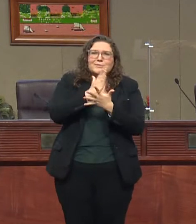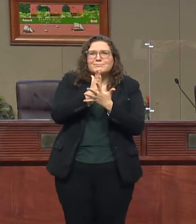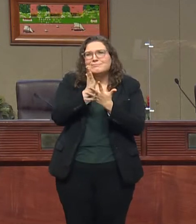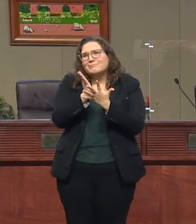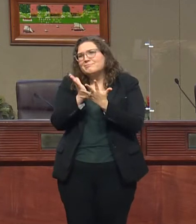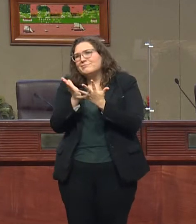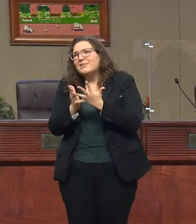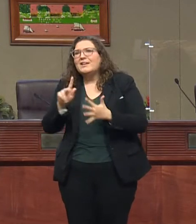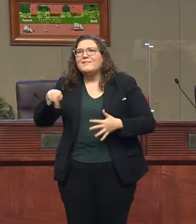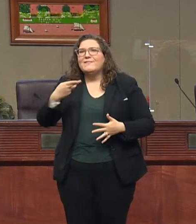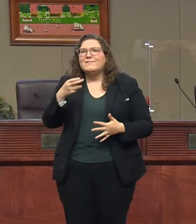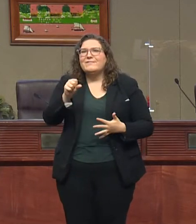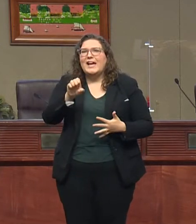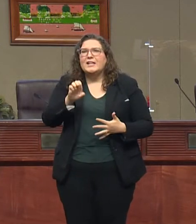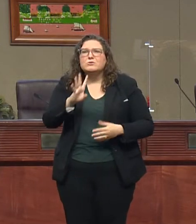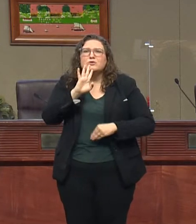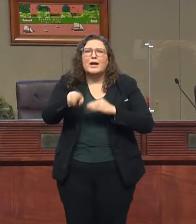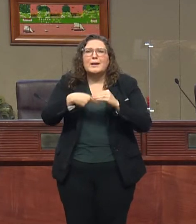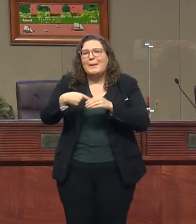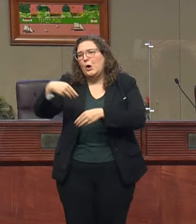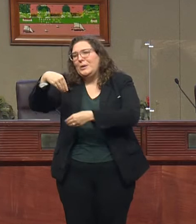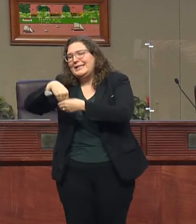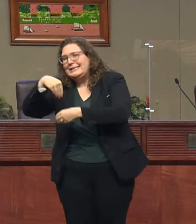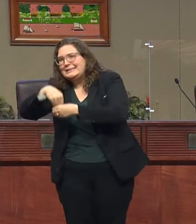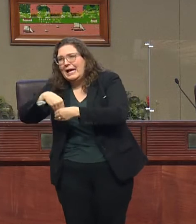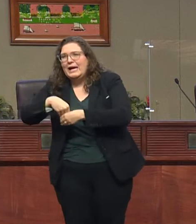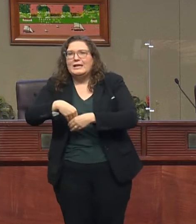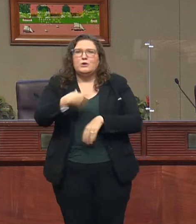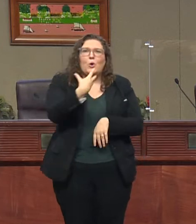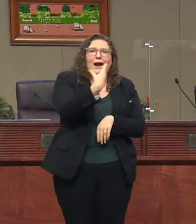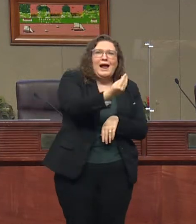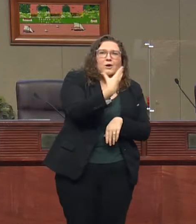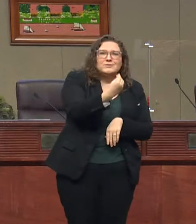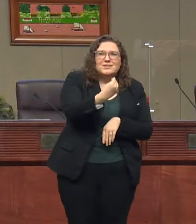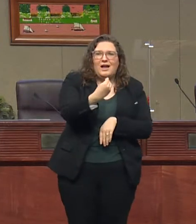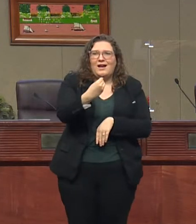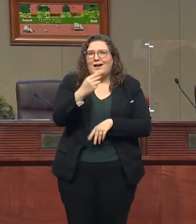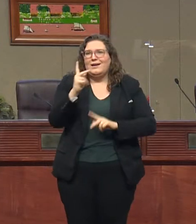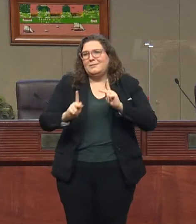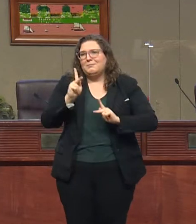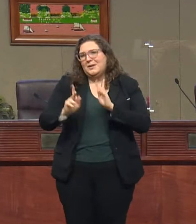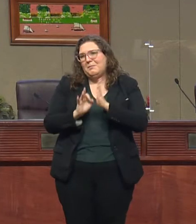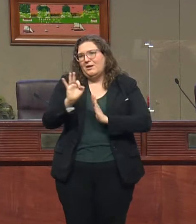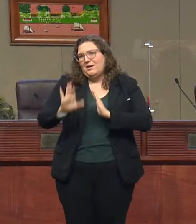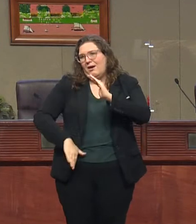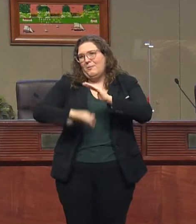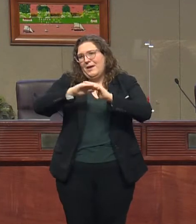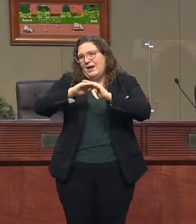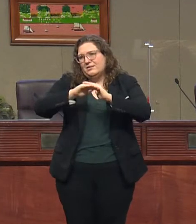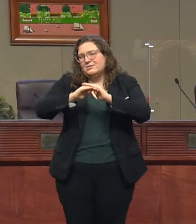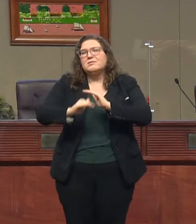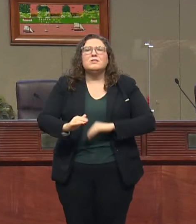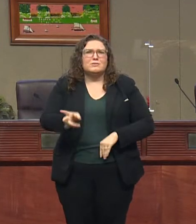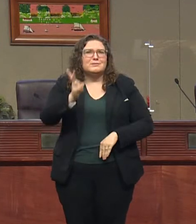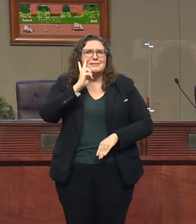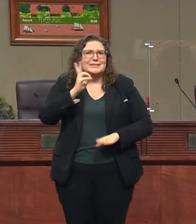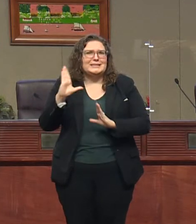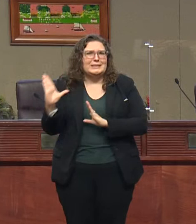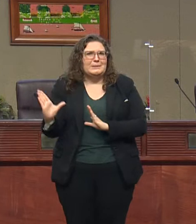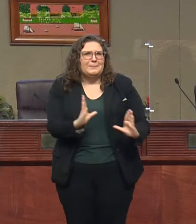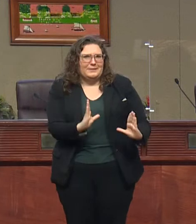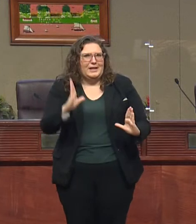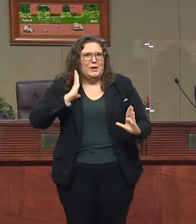both the indoor and outdoor capacity of various locations, and so you will see a plan of how we